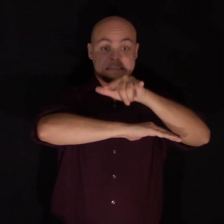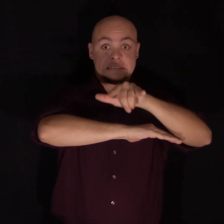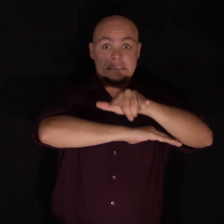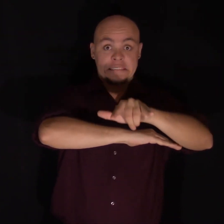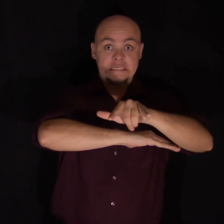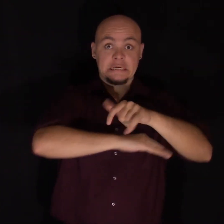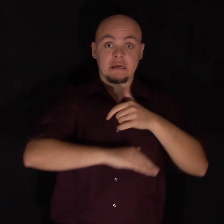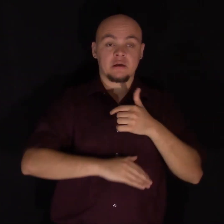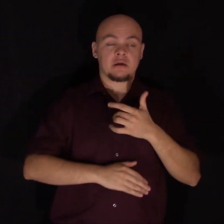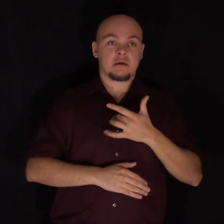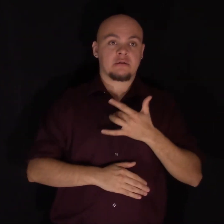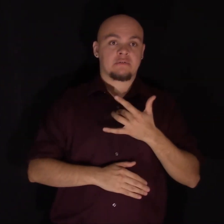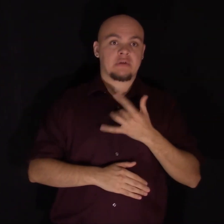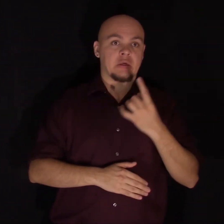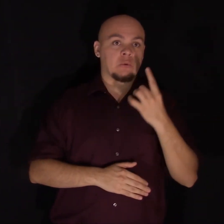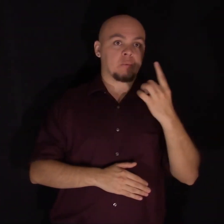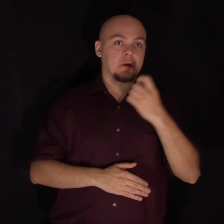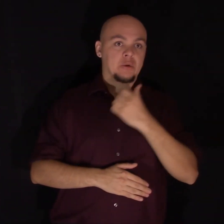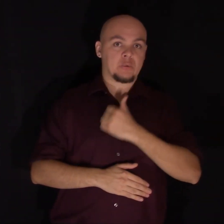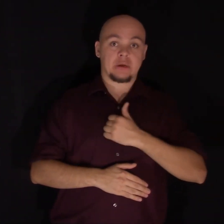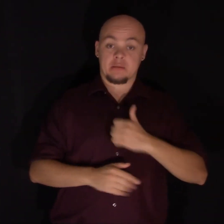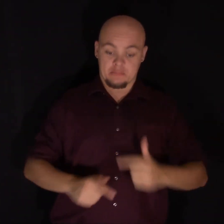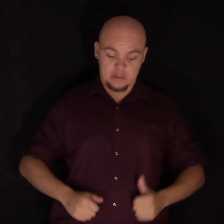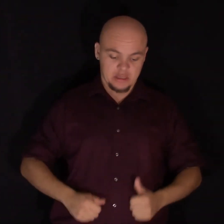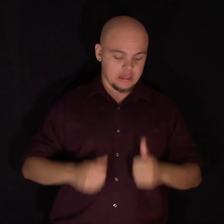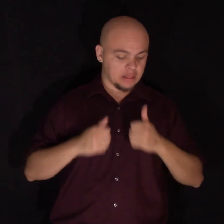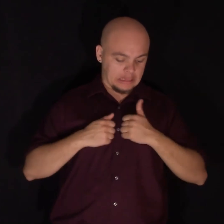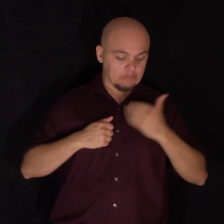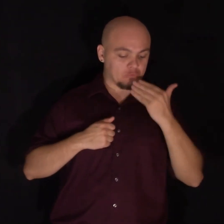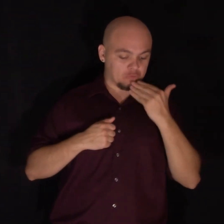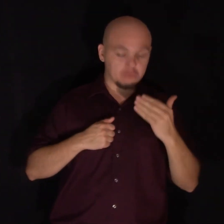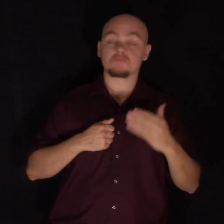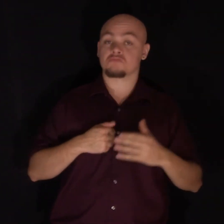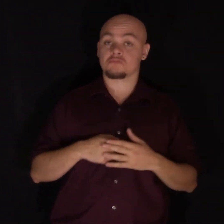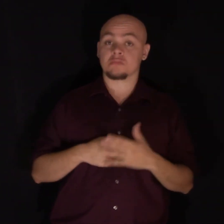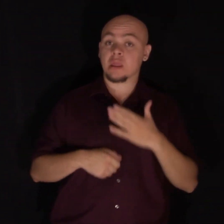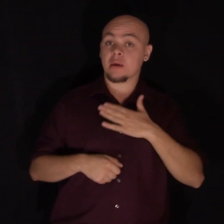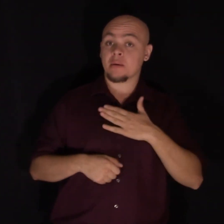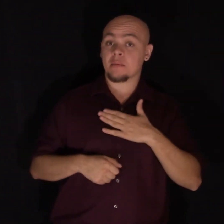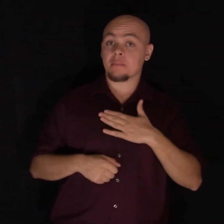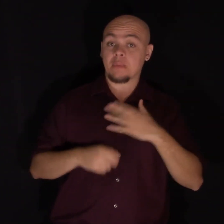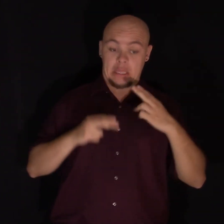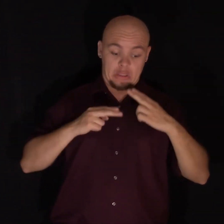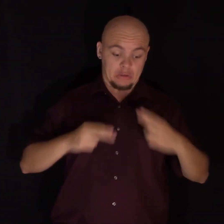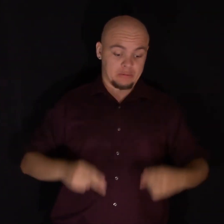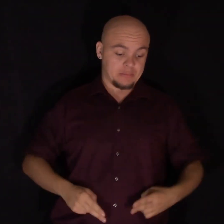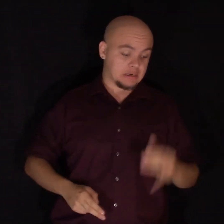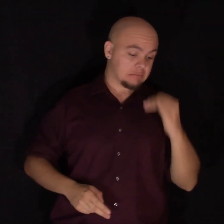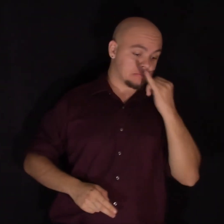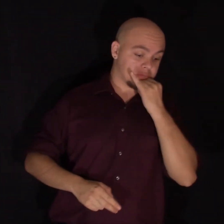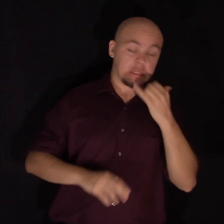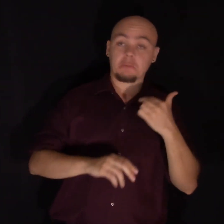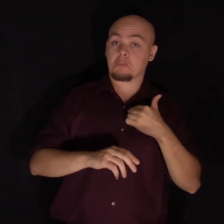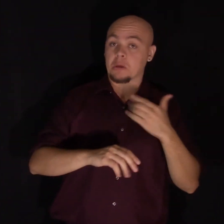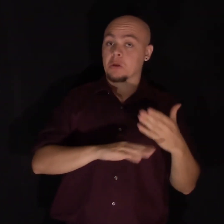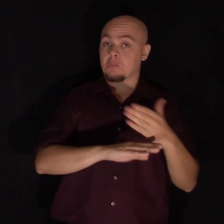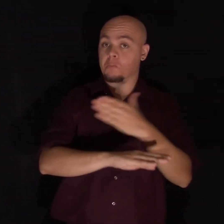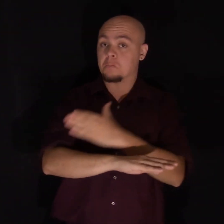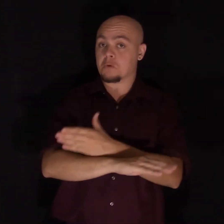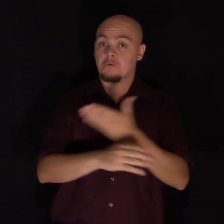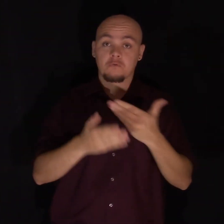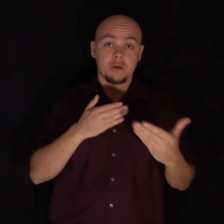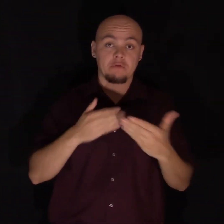really feel one real regret. I've lived a good life. In my own humanity and mistakes, I've tried to get better at everything I